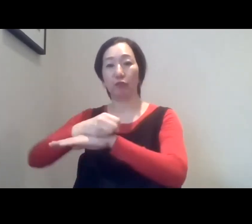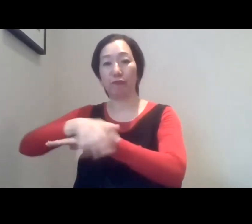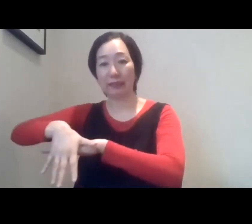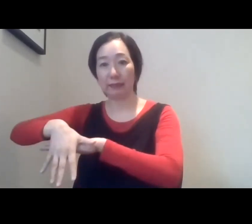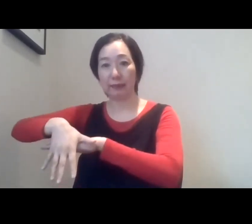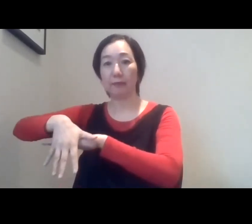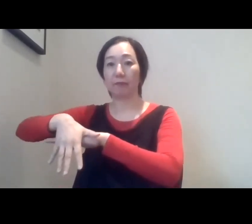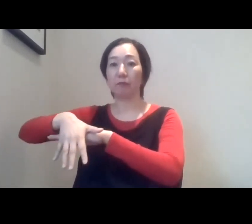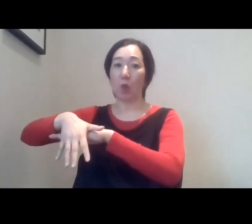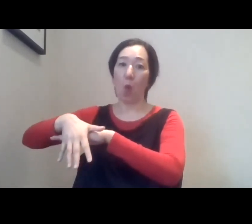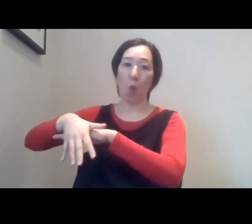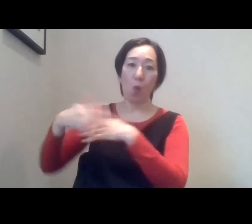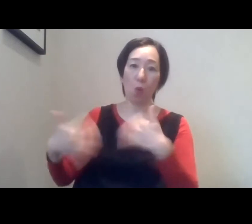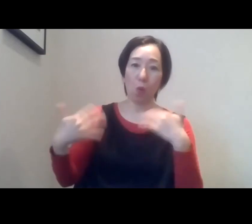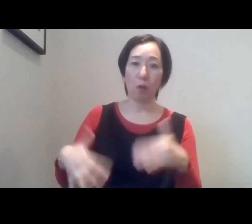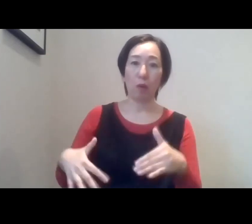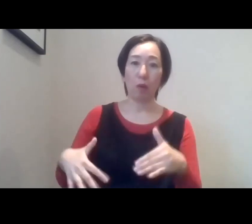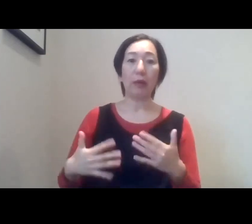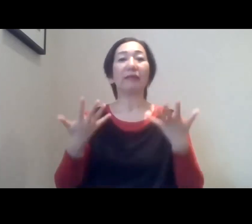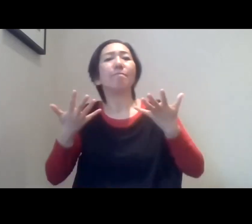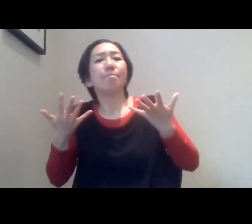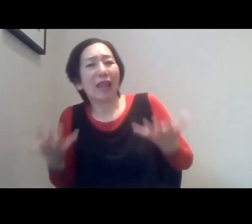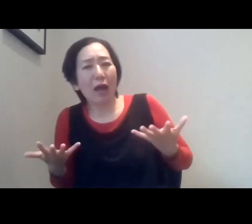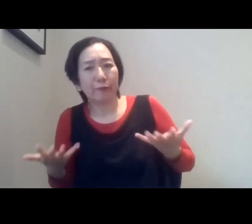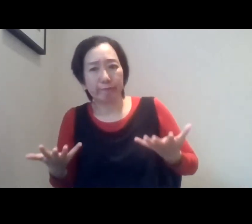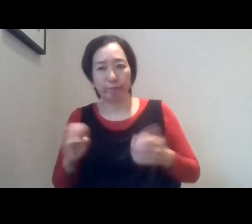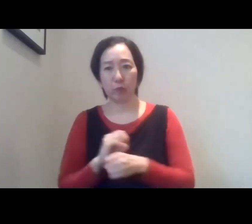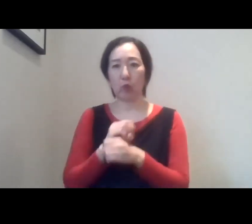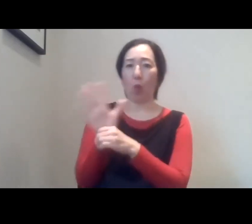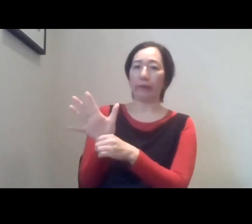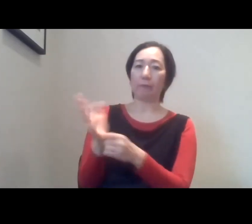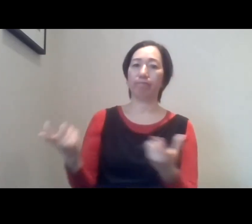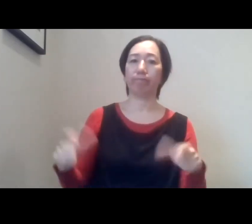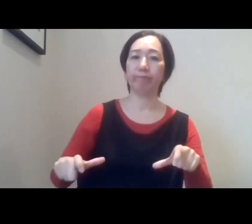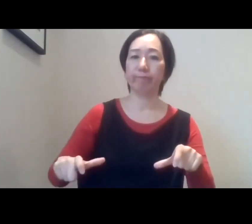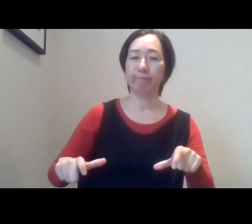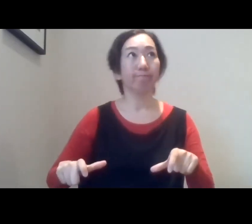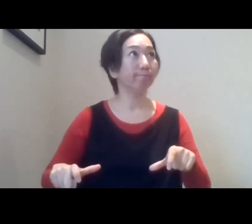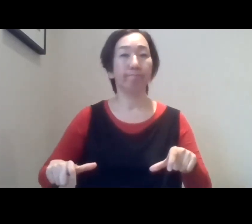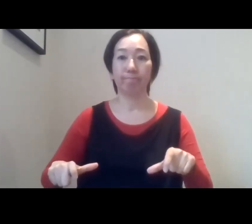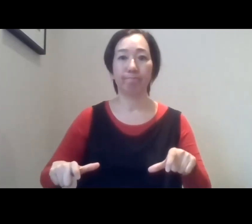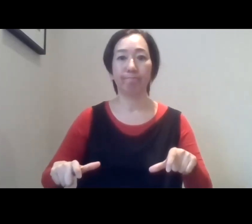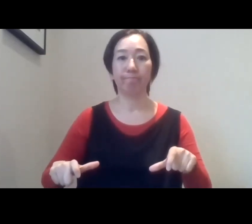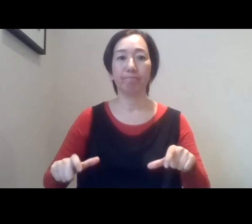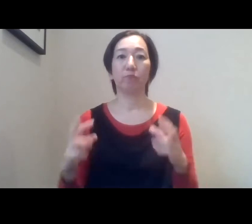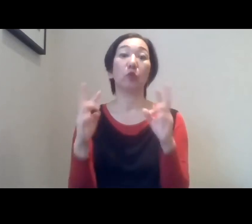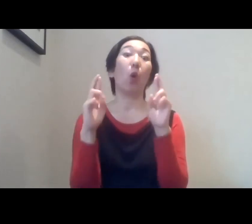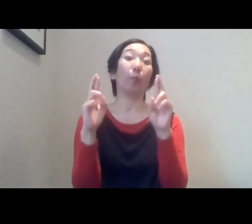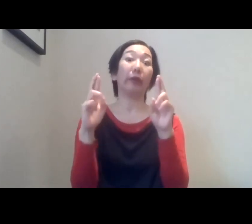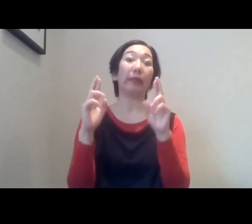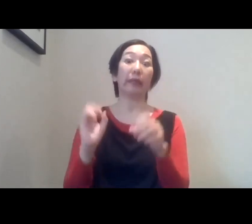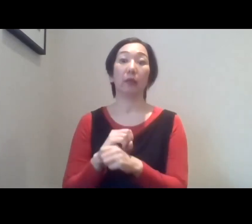And thanks to the British Council, I was also invited to take part as the Edinburgh Fringe Showcase last year too. And then